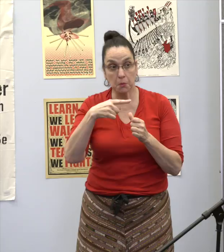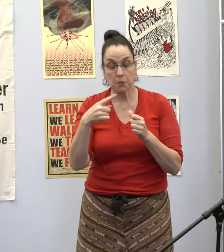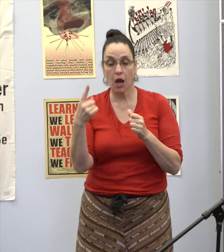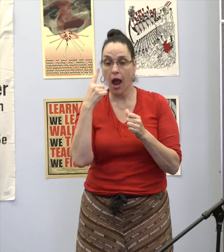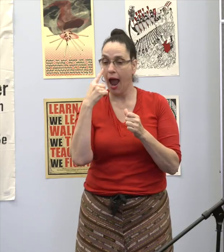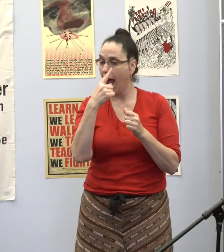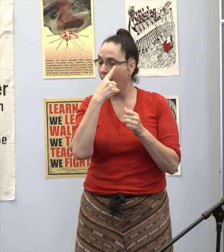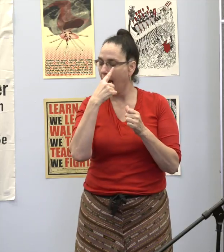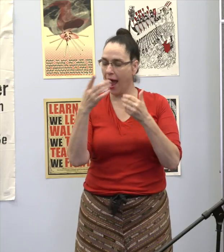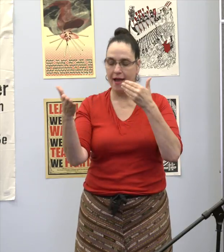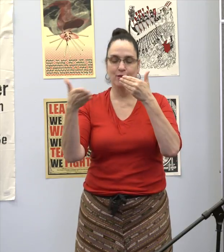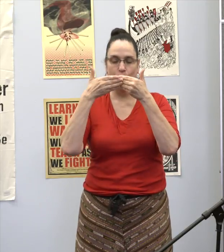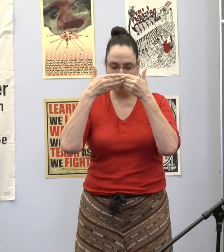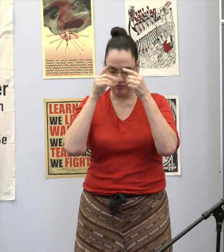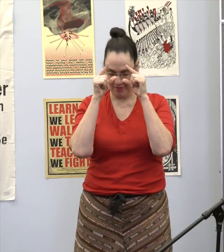Close them.